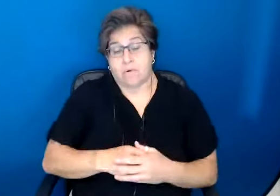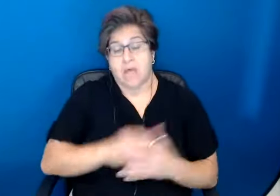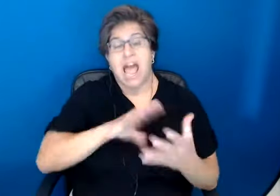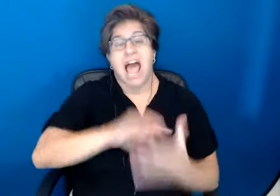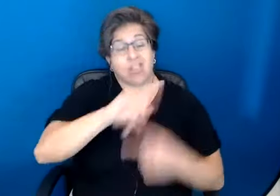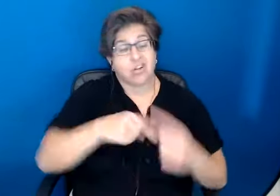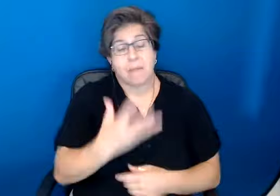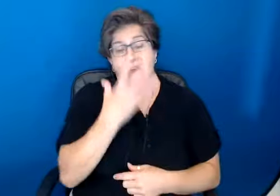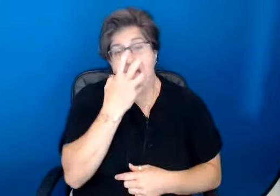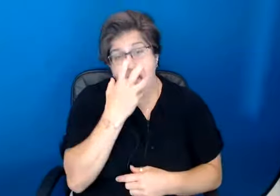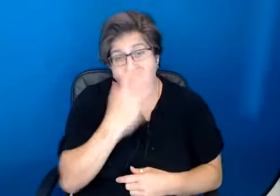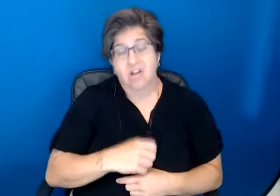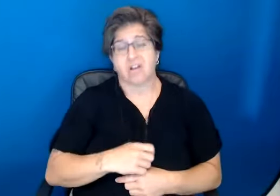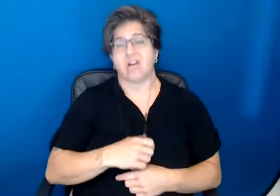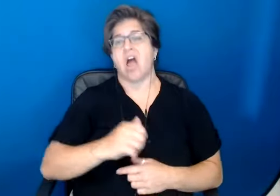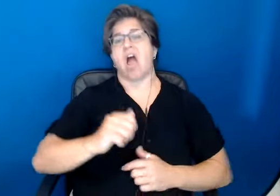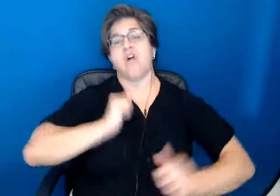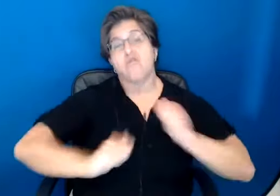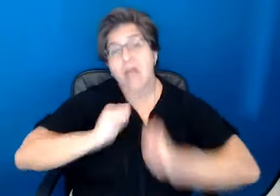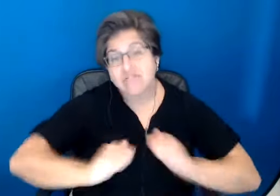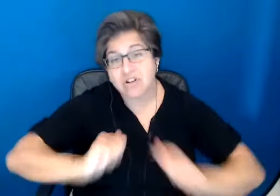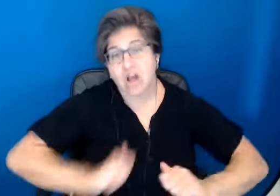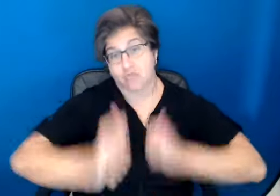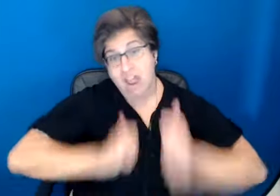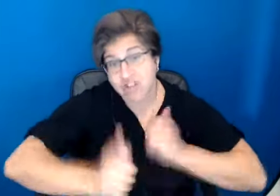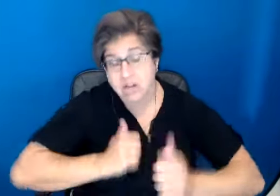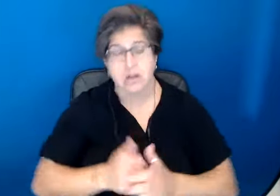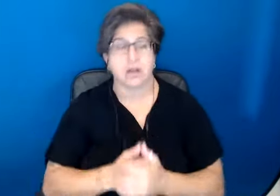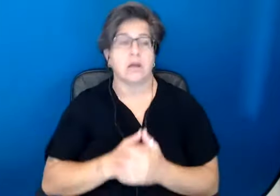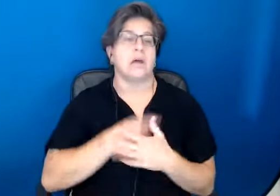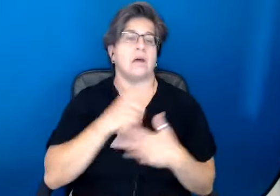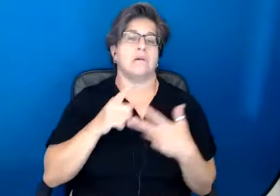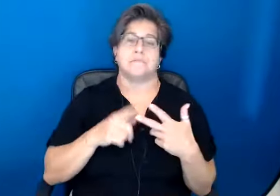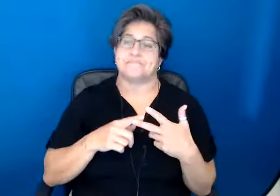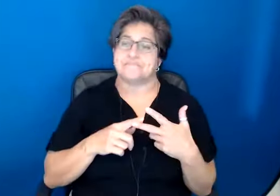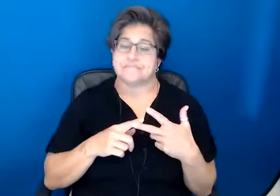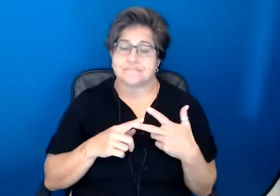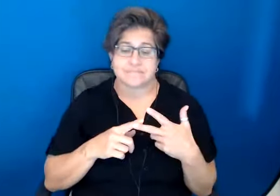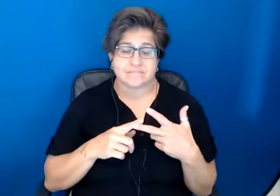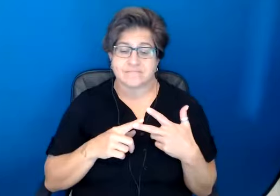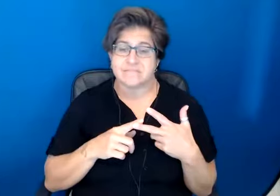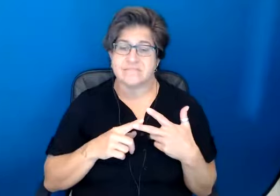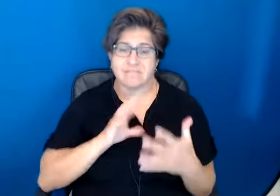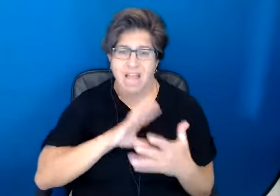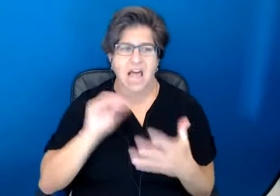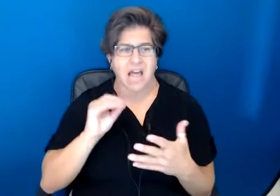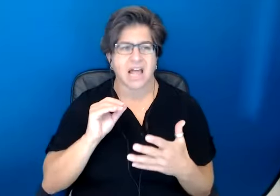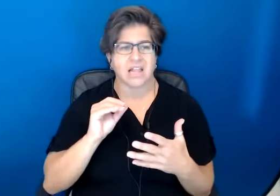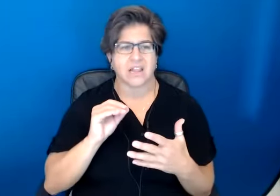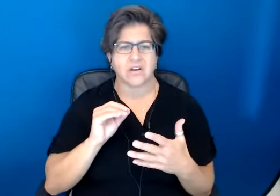and as children we all stuck together, you know. This family illness brings you all together, you know. You stick up for each other and stand